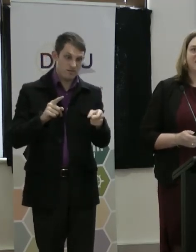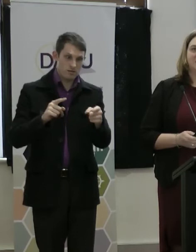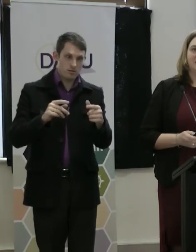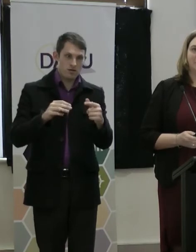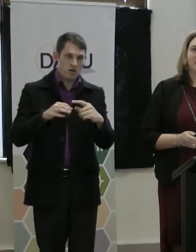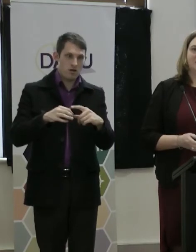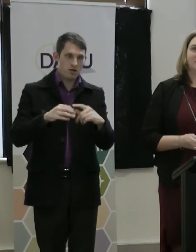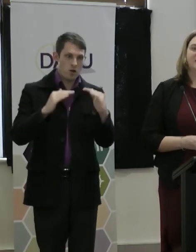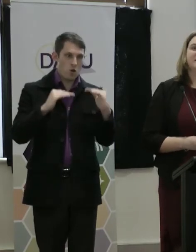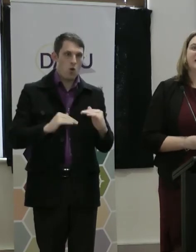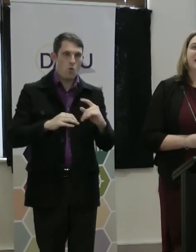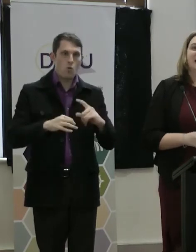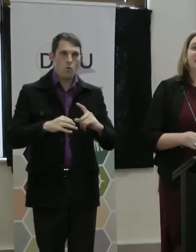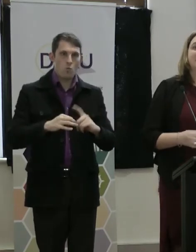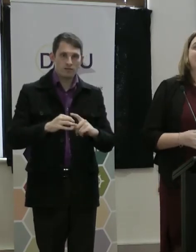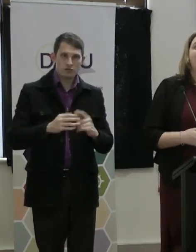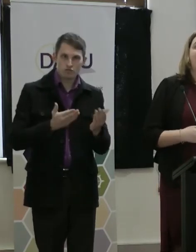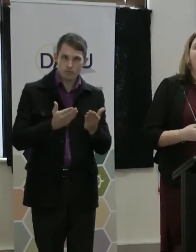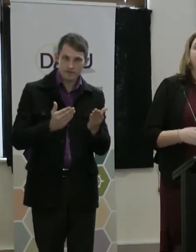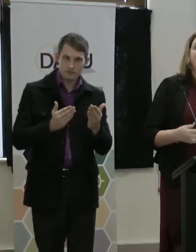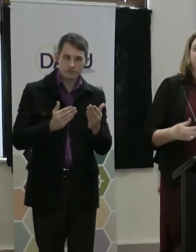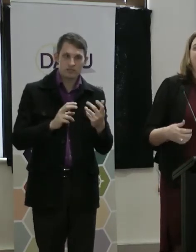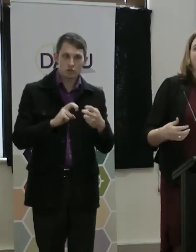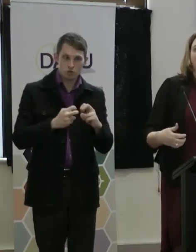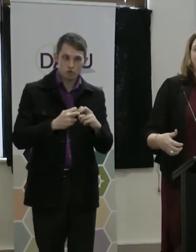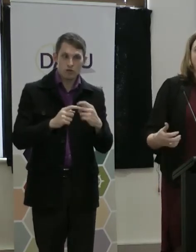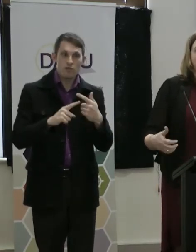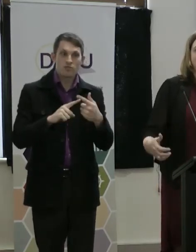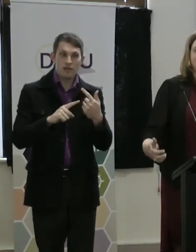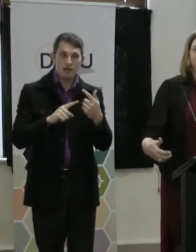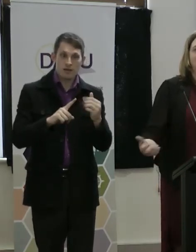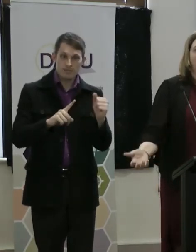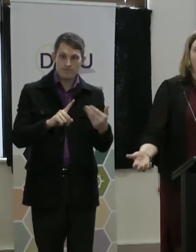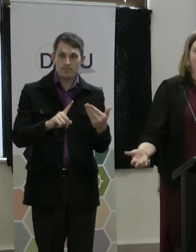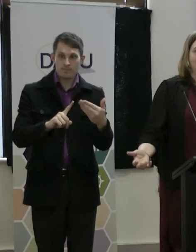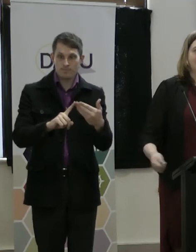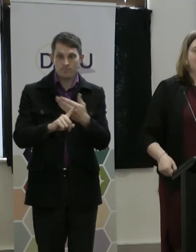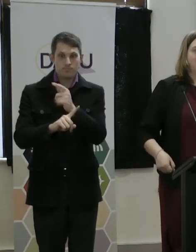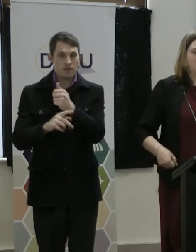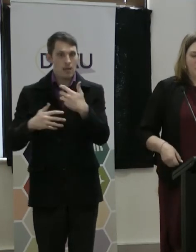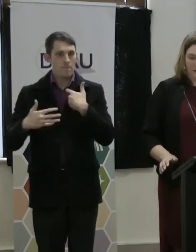service issue that they're bringing to us, is a complaint about the complaint management system of the provider.